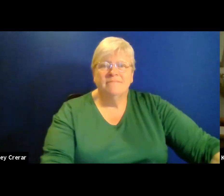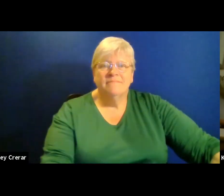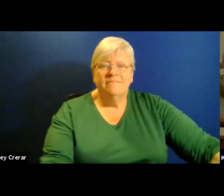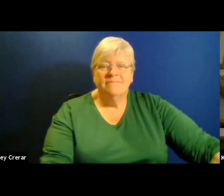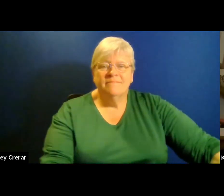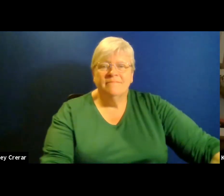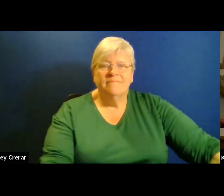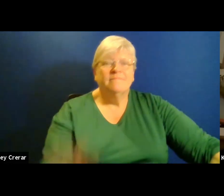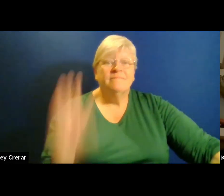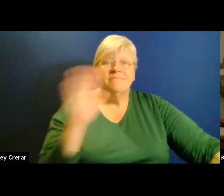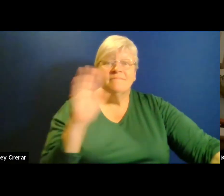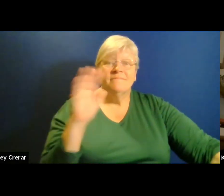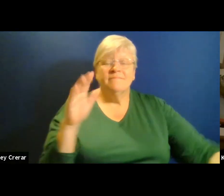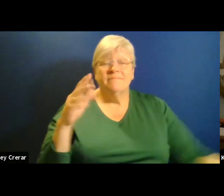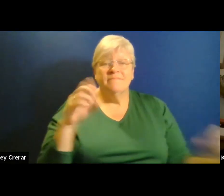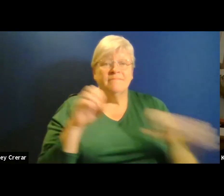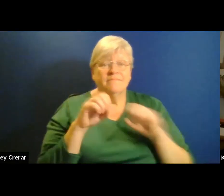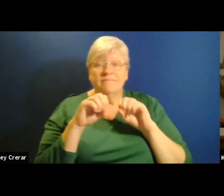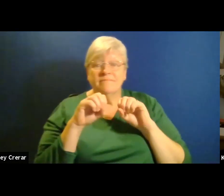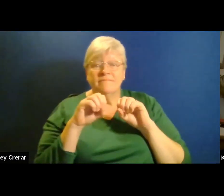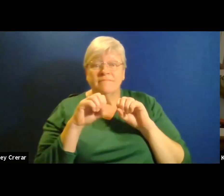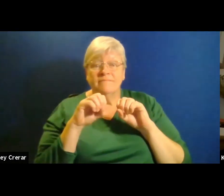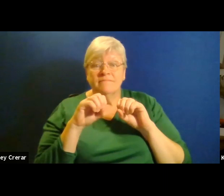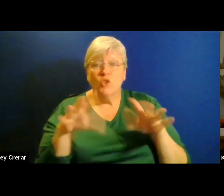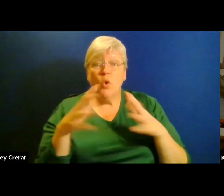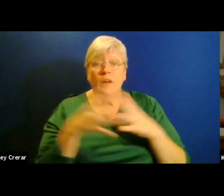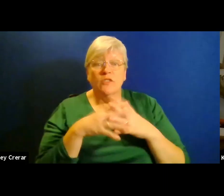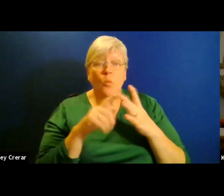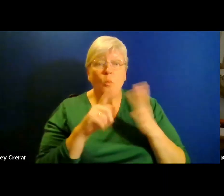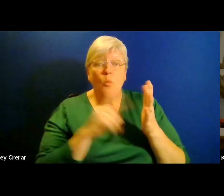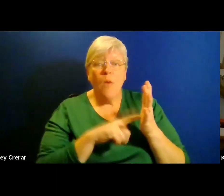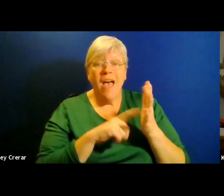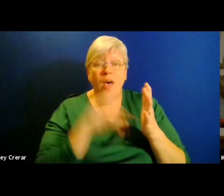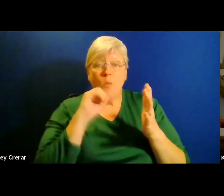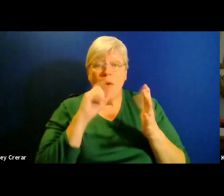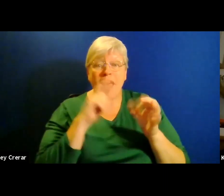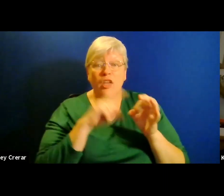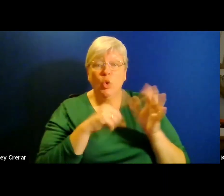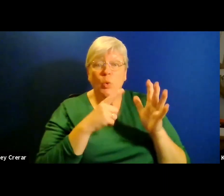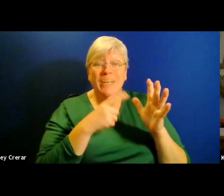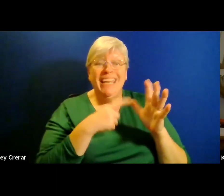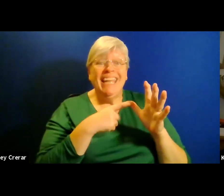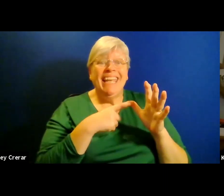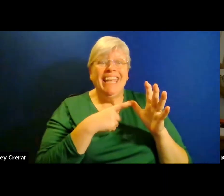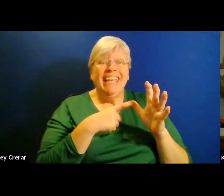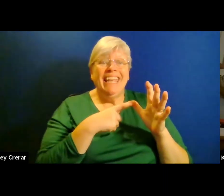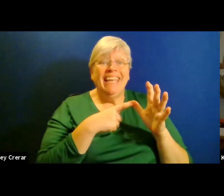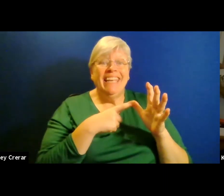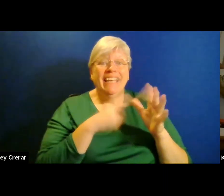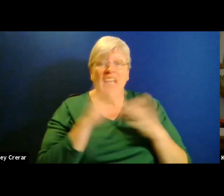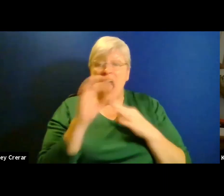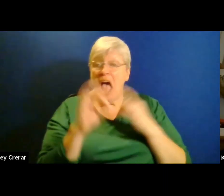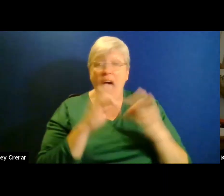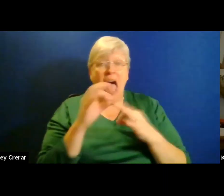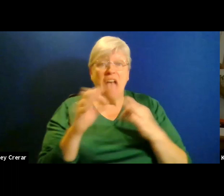Hello everyone, sorry we've lost Will somewhere, and we're going to have a Q&A, so you can ask the authors or you